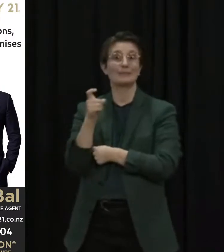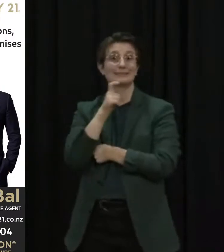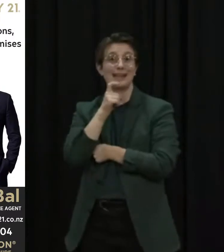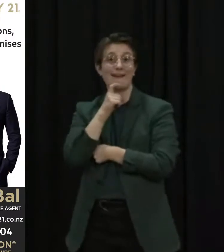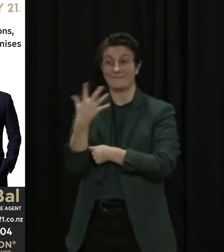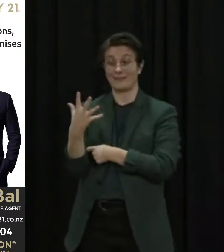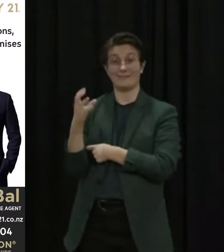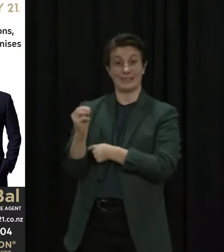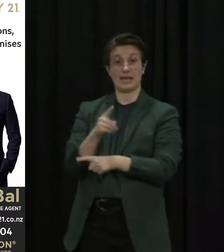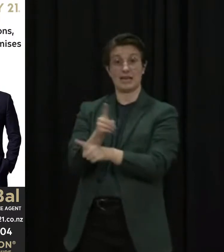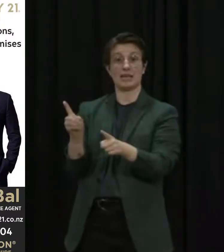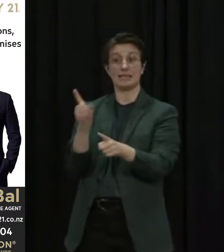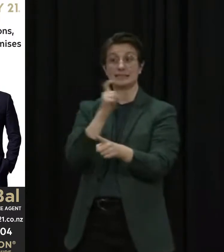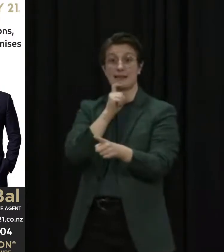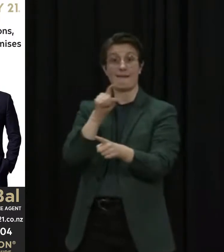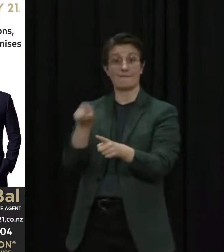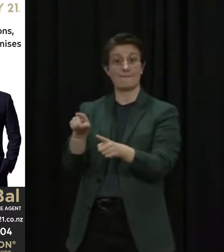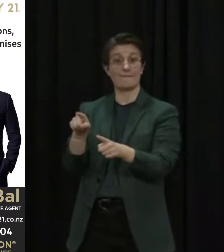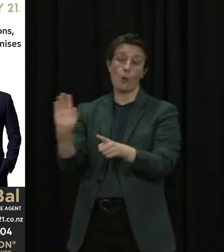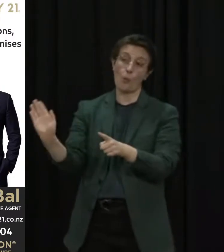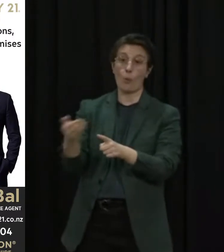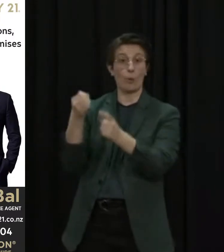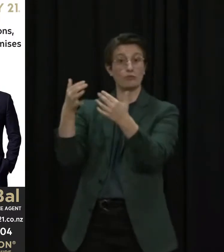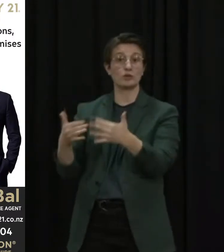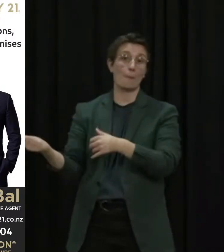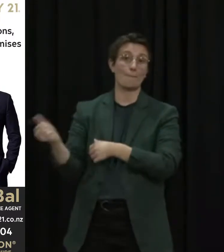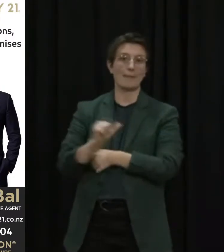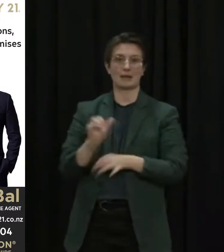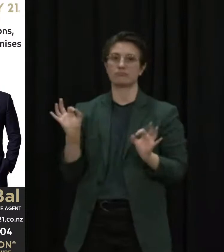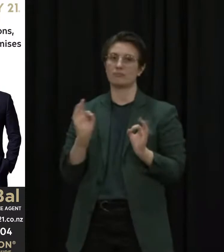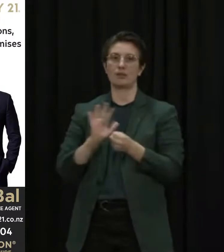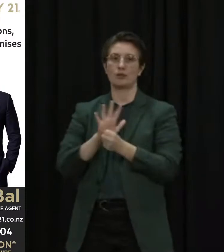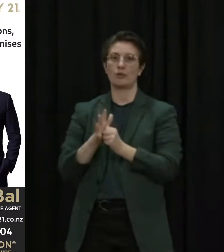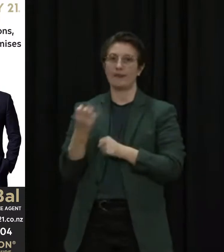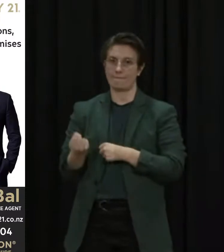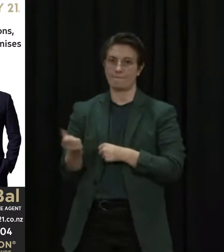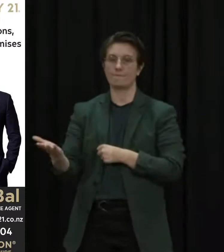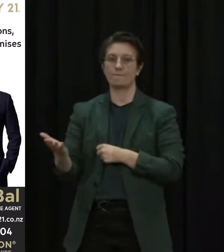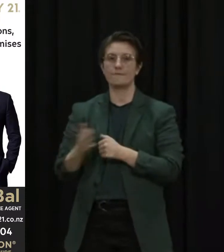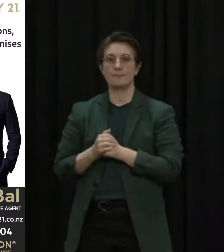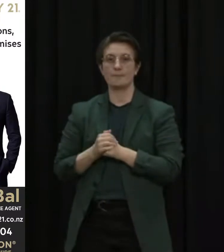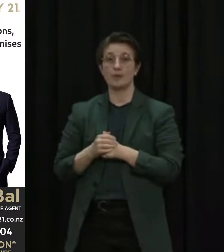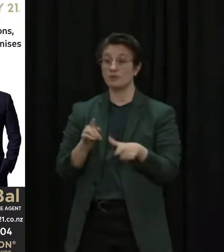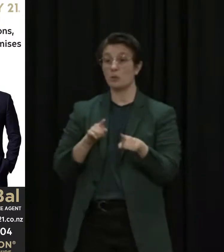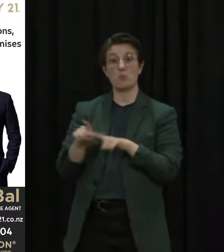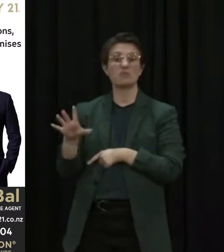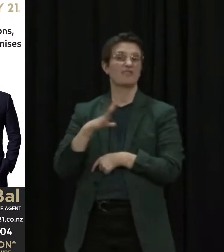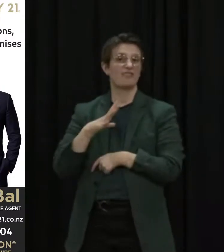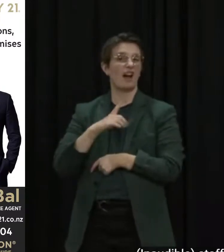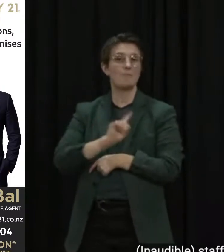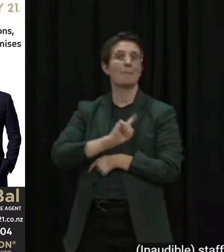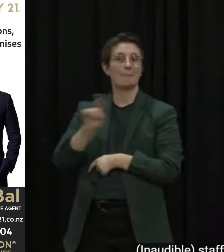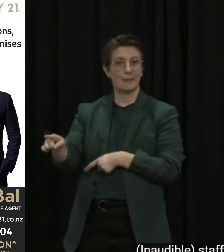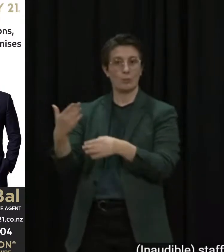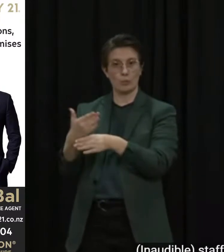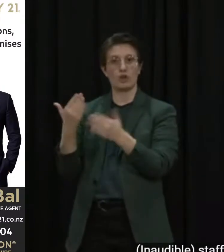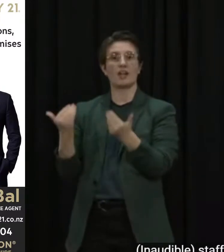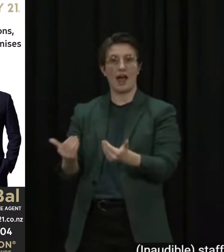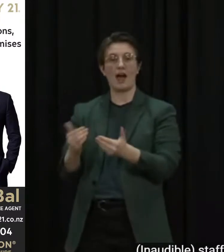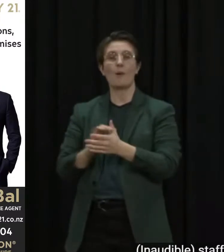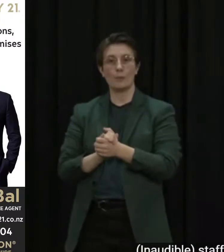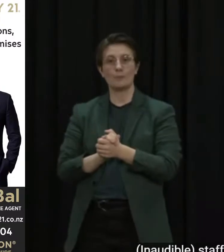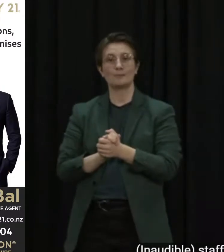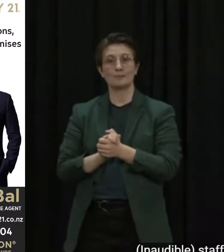All 50 ED staff have returned negative tests. Most have been cleared to return to work. There are